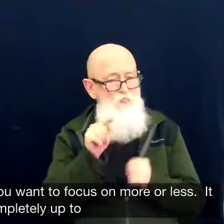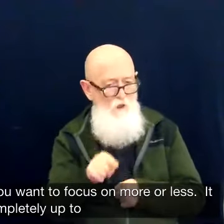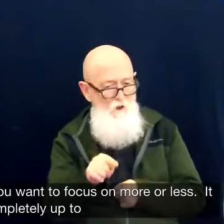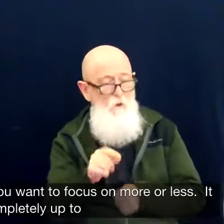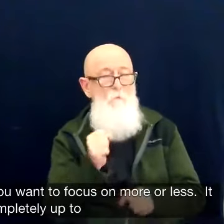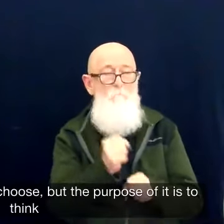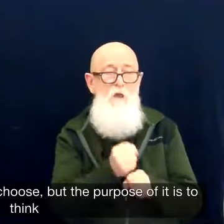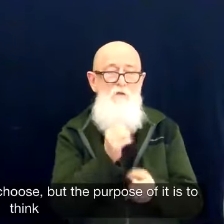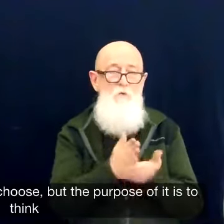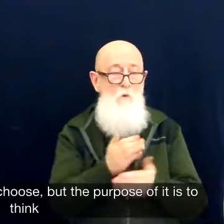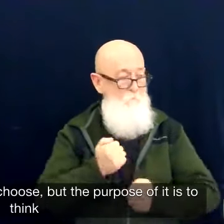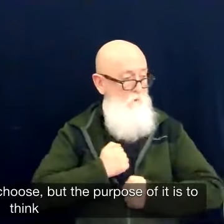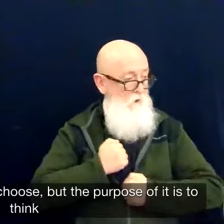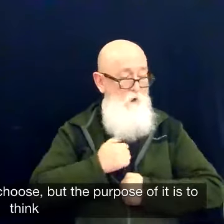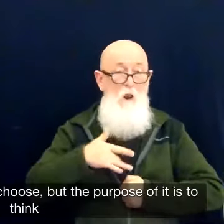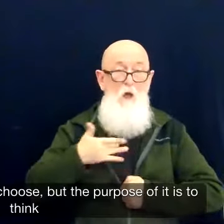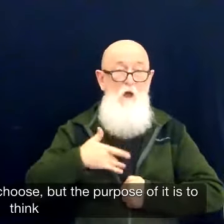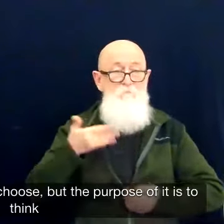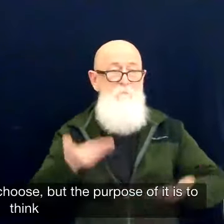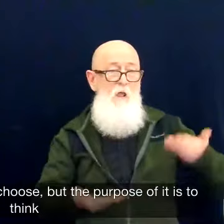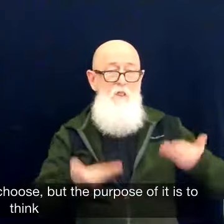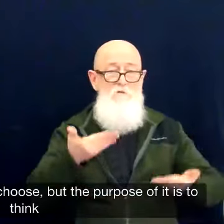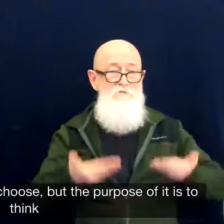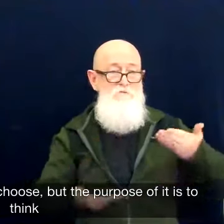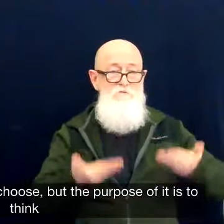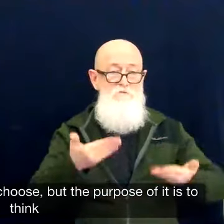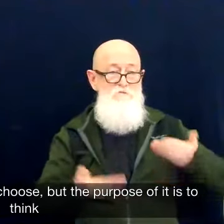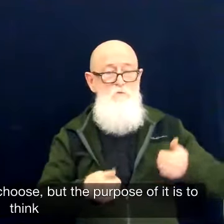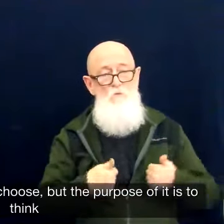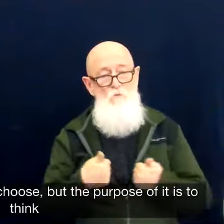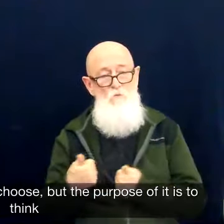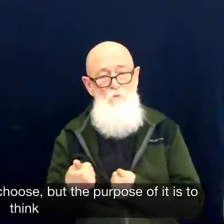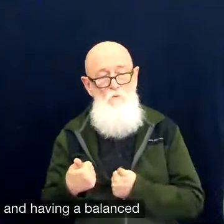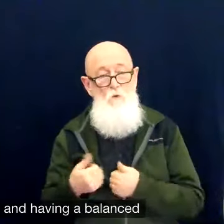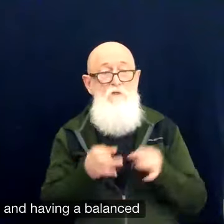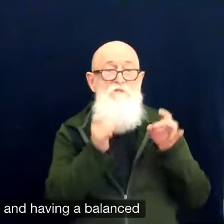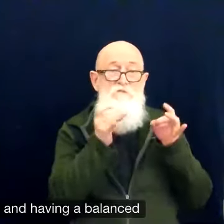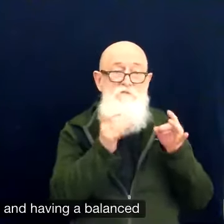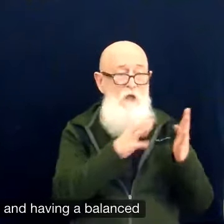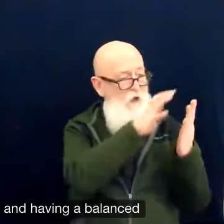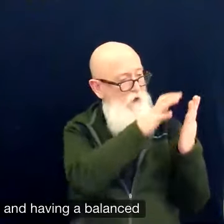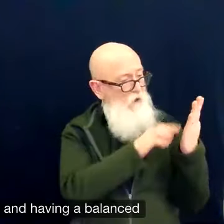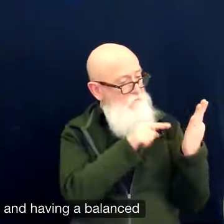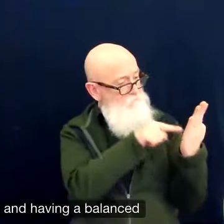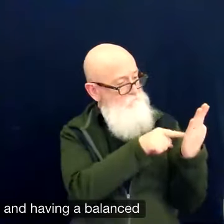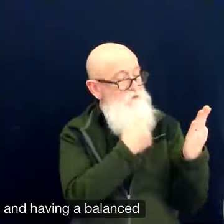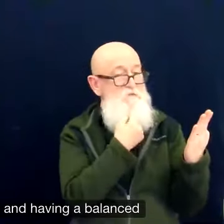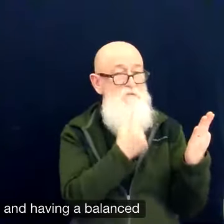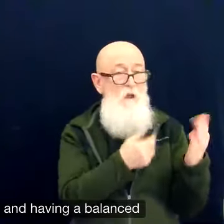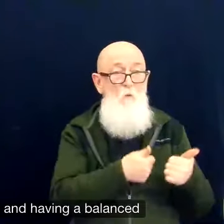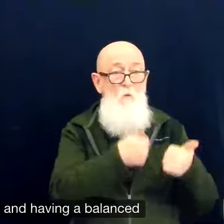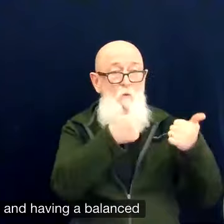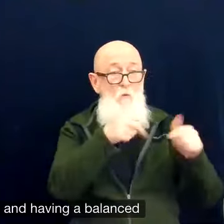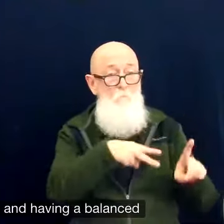and having a balanced life. At the start of the page, it says that it's good for mentors as well